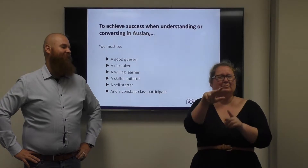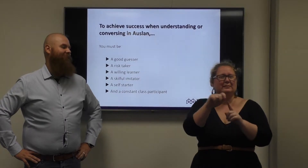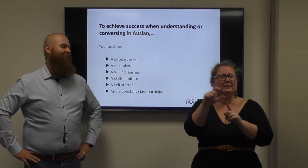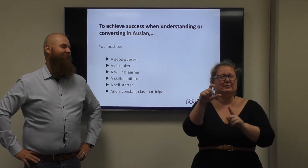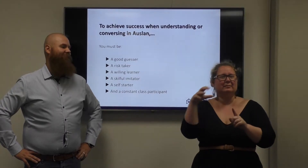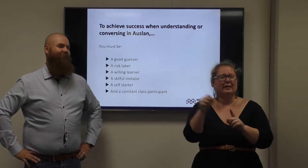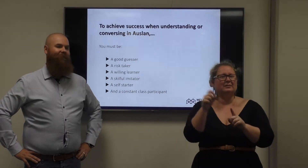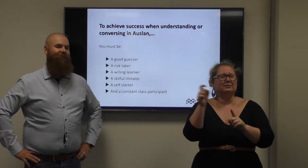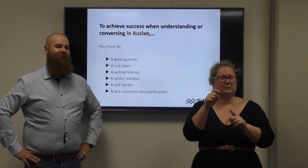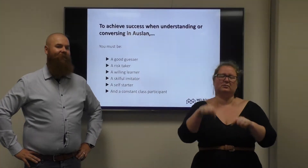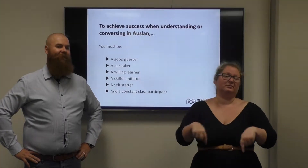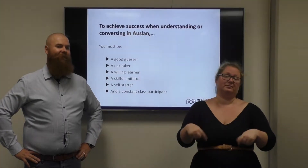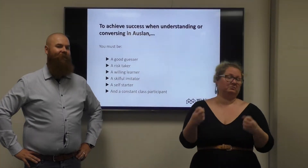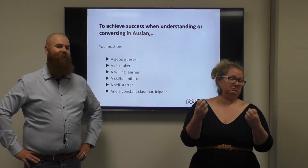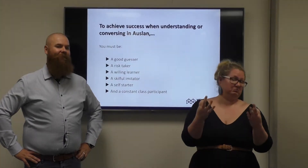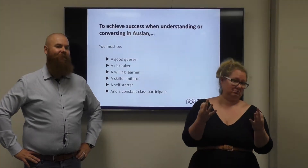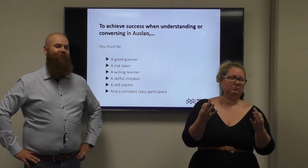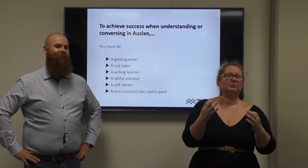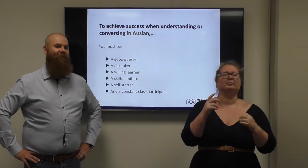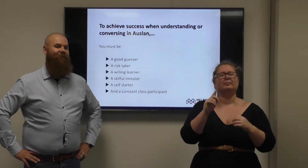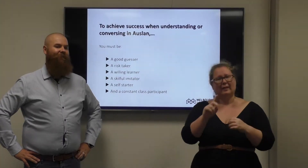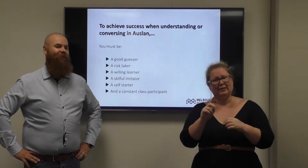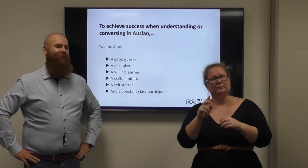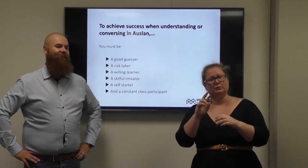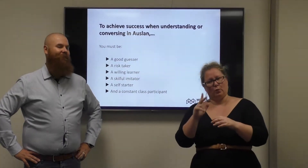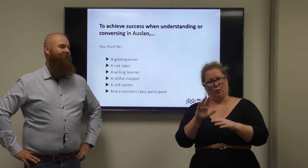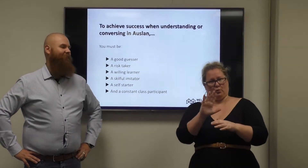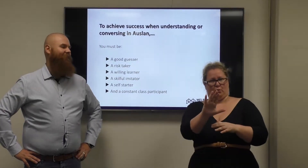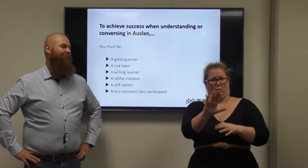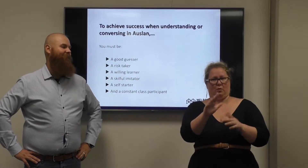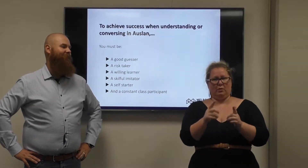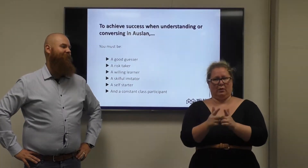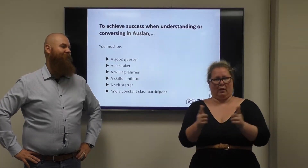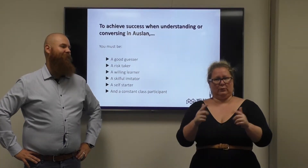So it's not like at university there's an 80% attendance rate for passing,